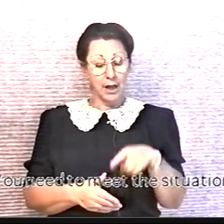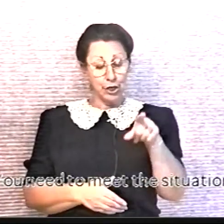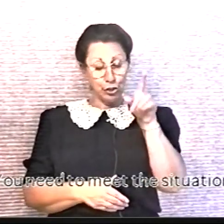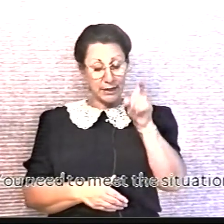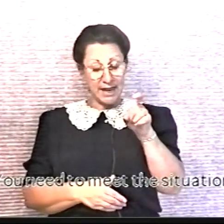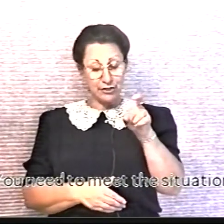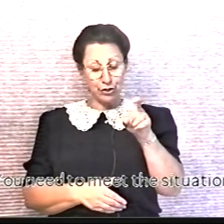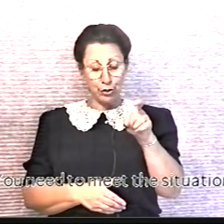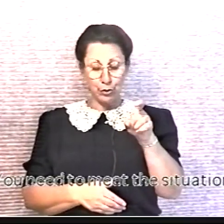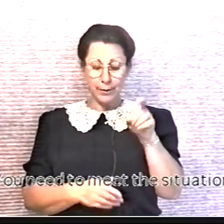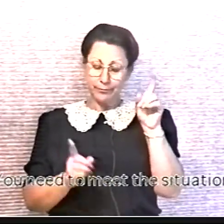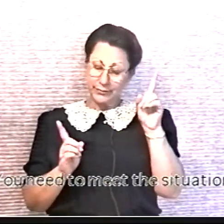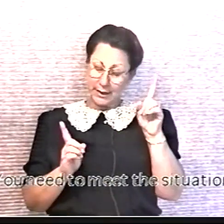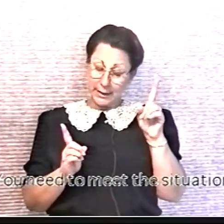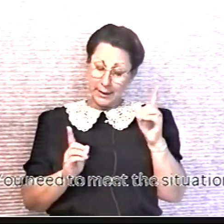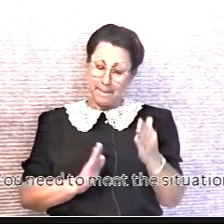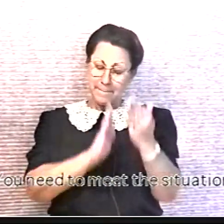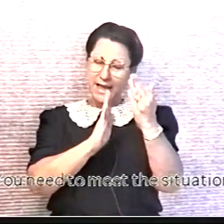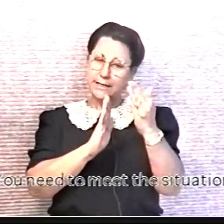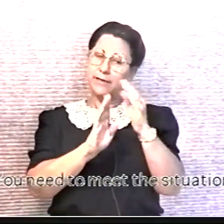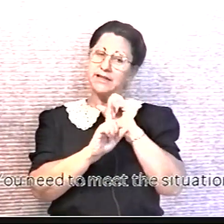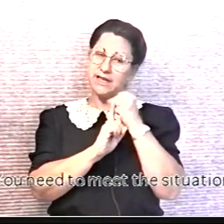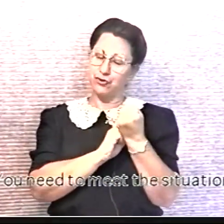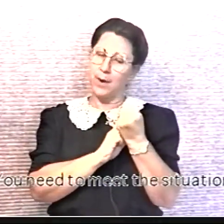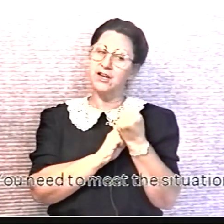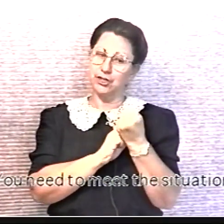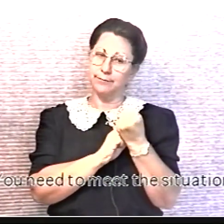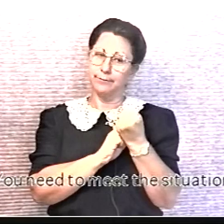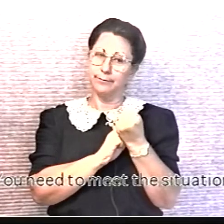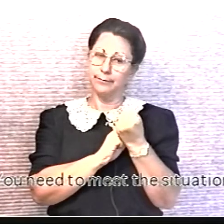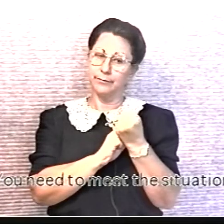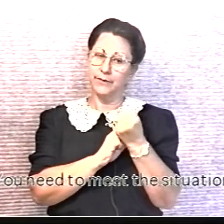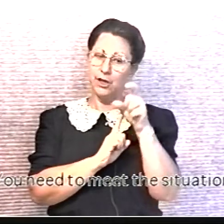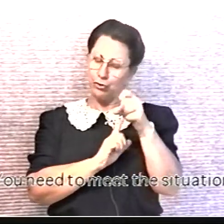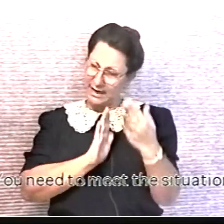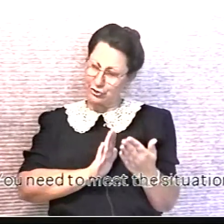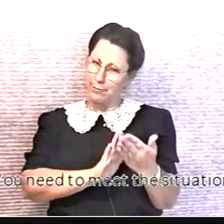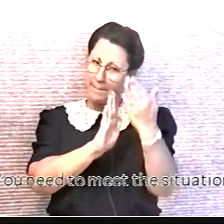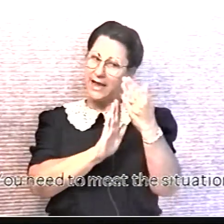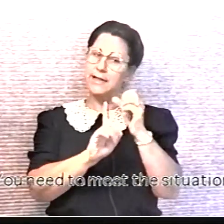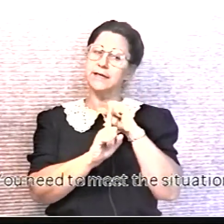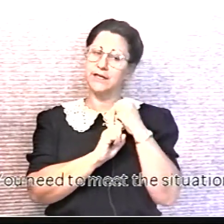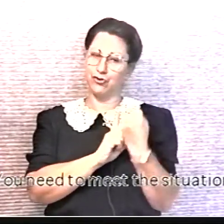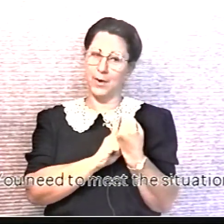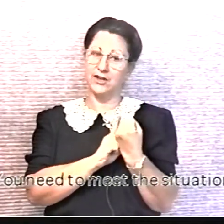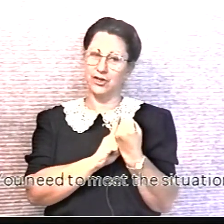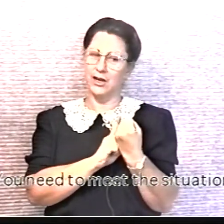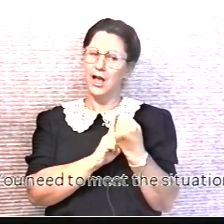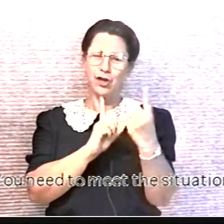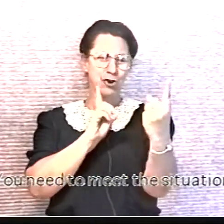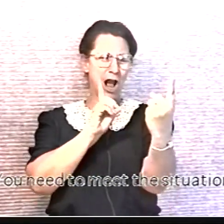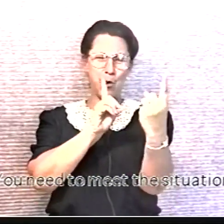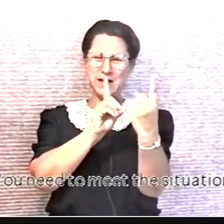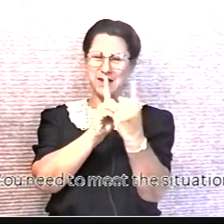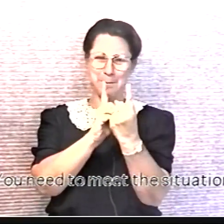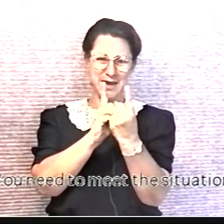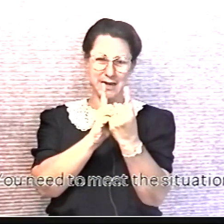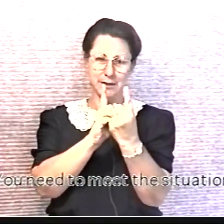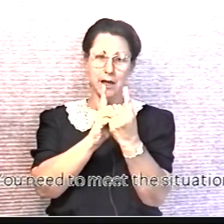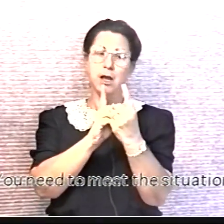You need to meet the situation. You need to meet the situation. You're not going to meet it. You're